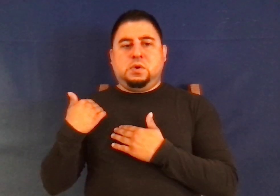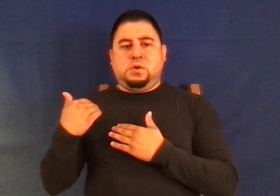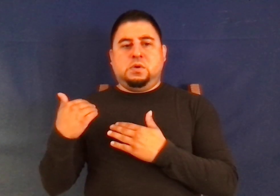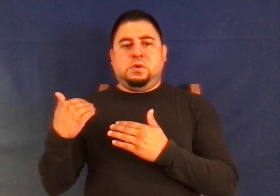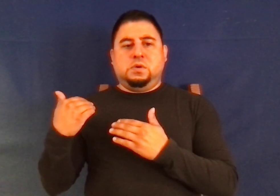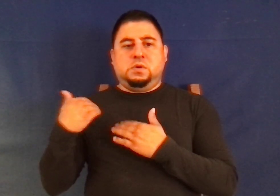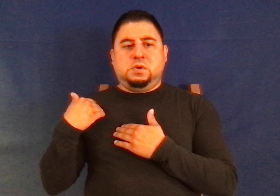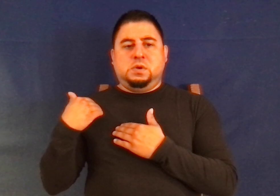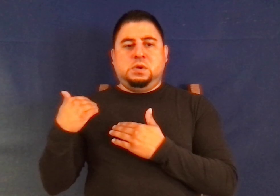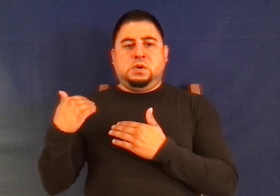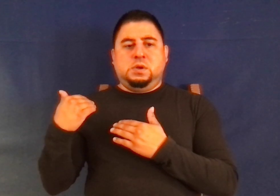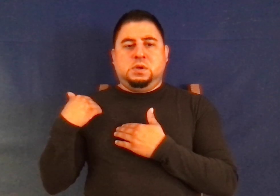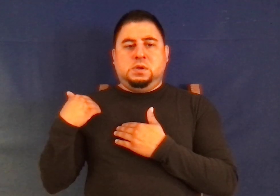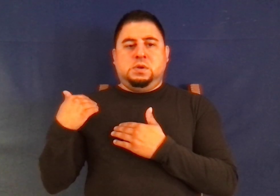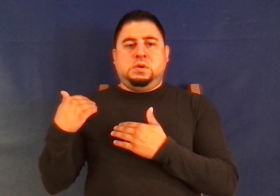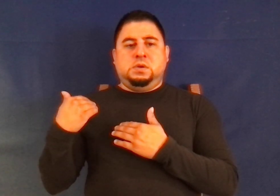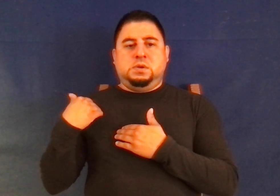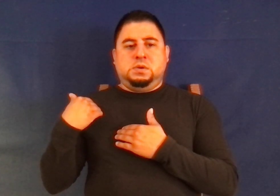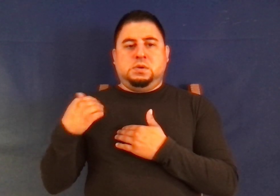burden is